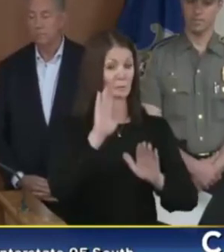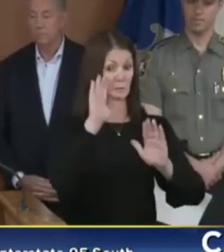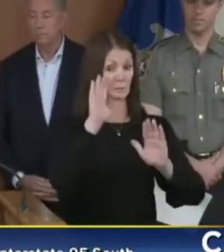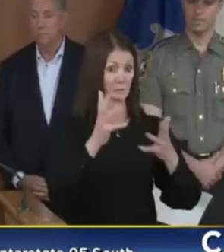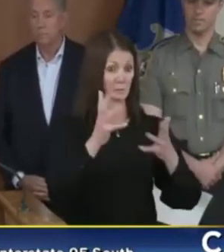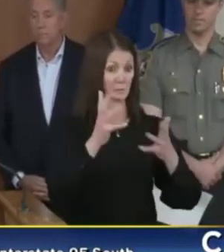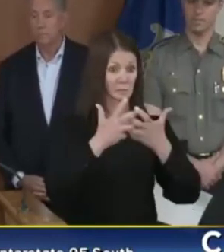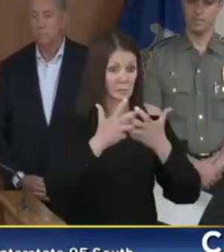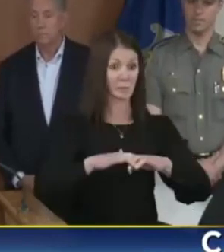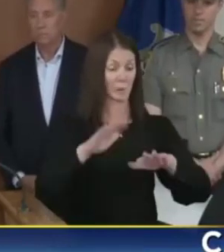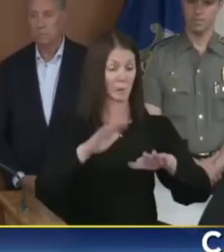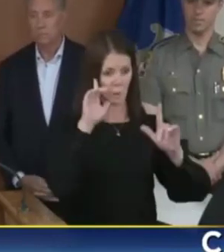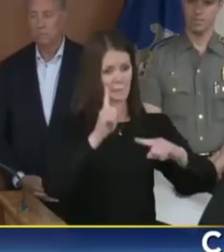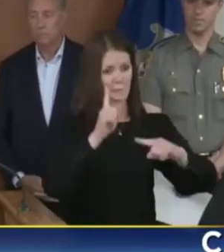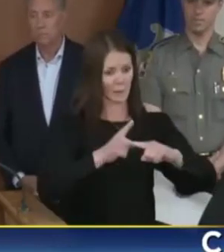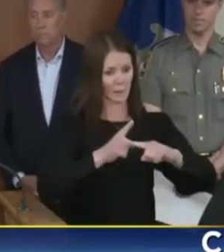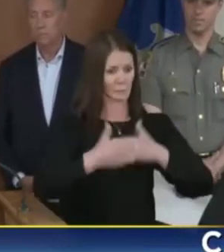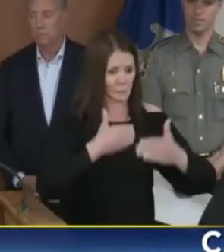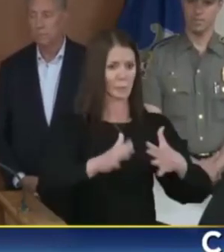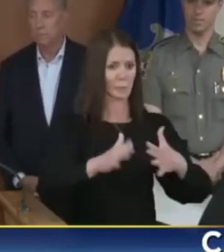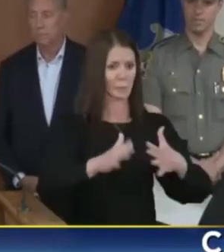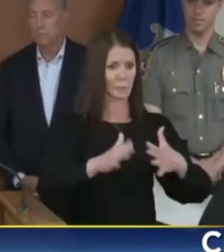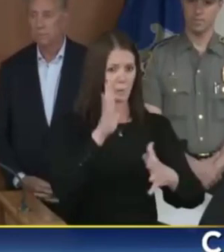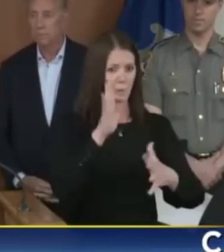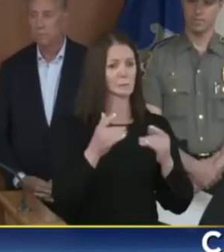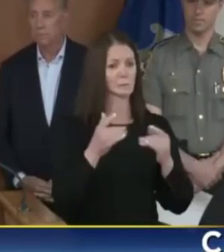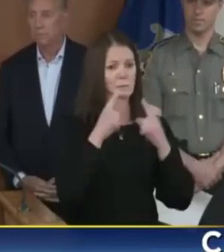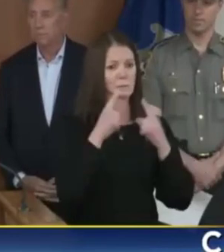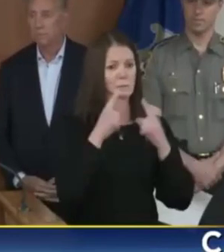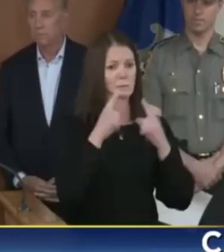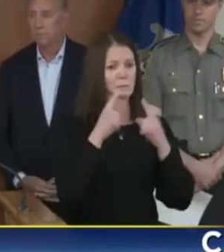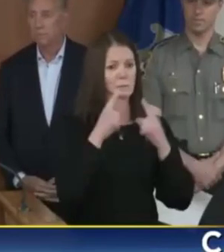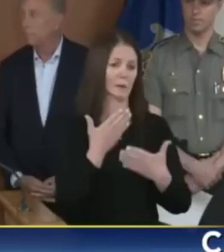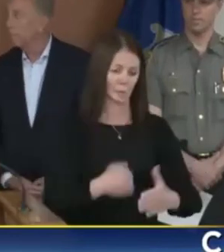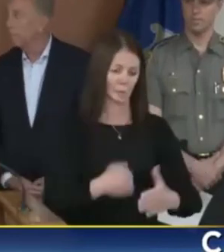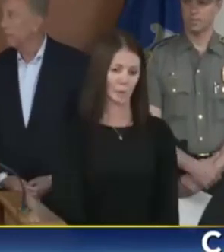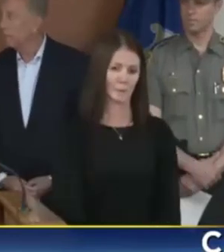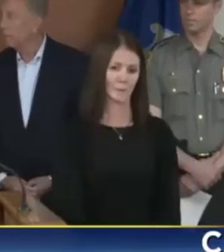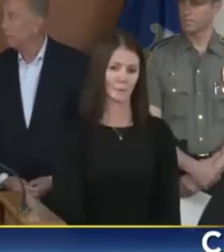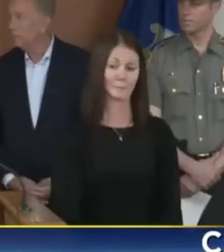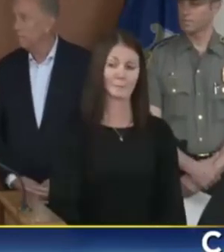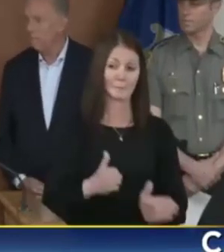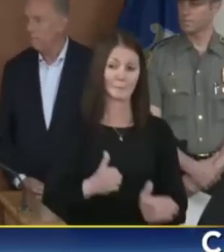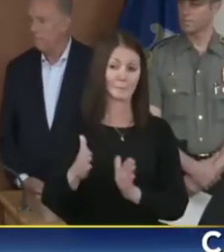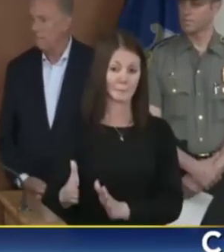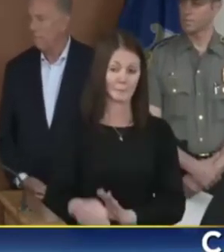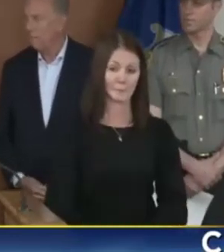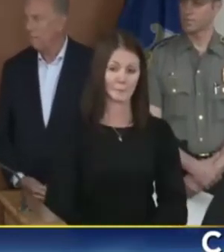optimistic we're going to move forward with this and get through it. So thank you. Garrett?